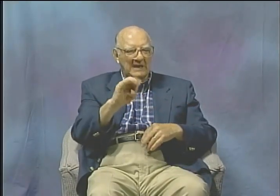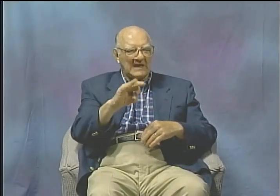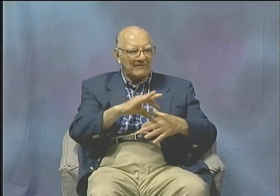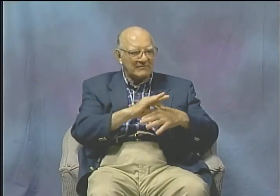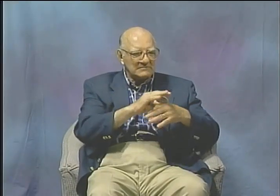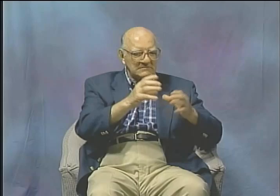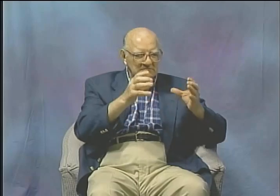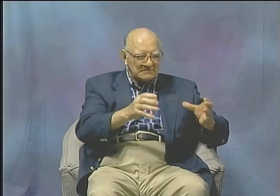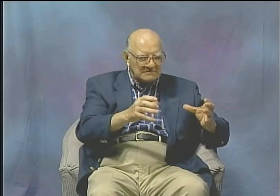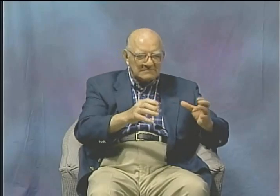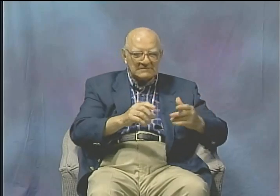beef,